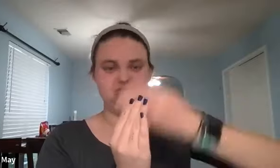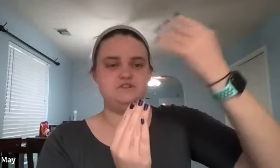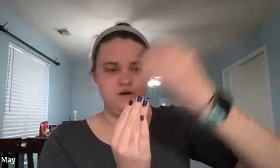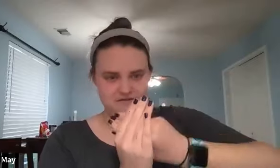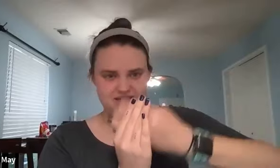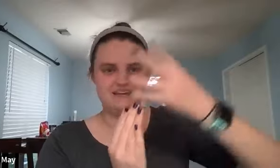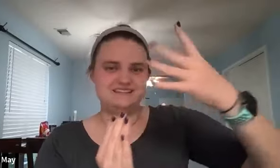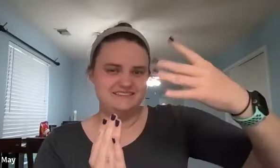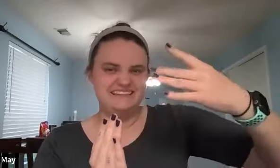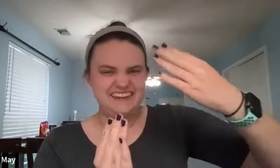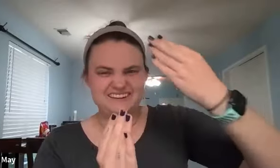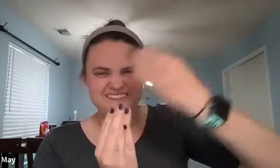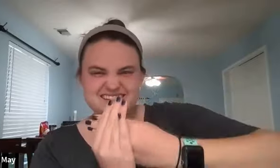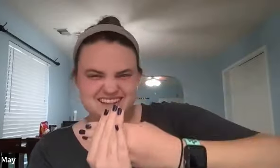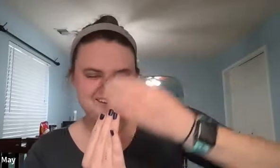With all of it, because like the layers, taco.